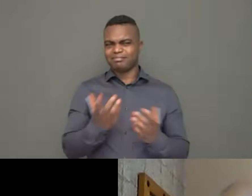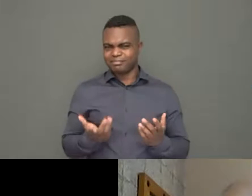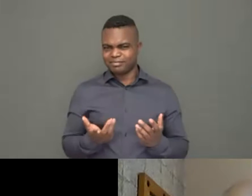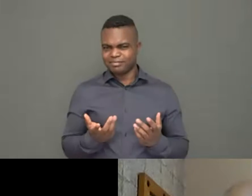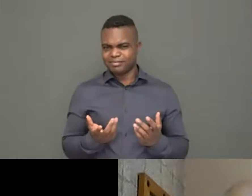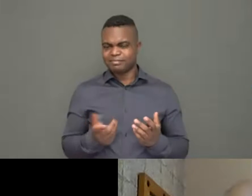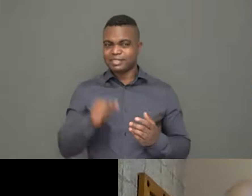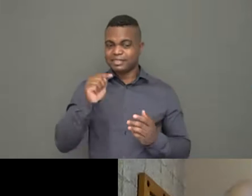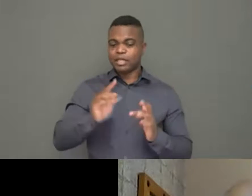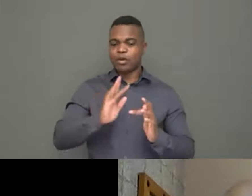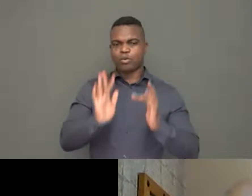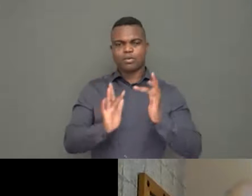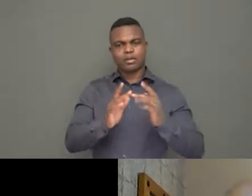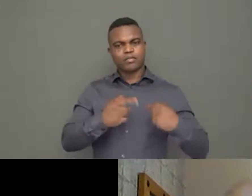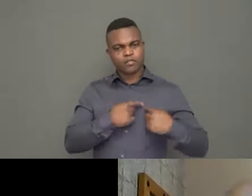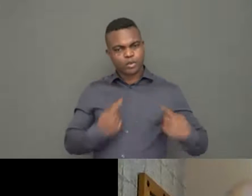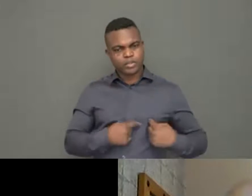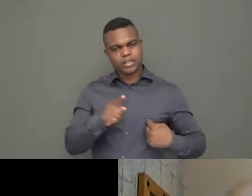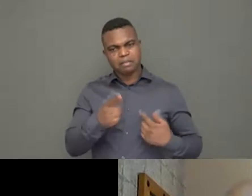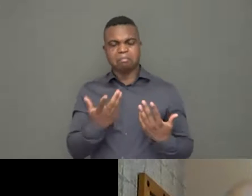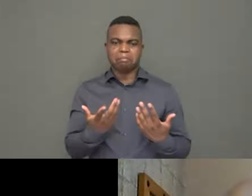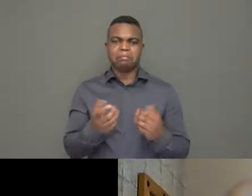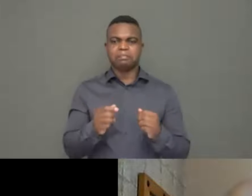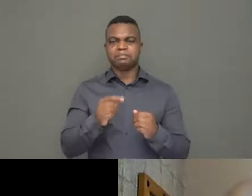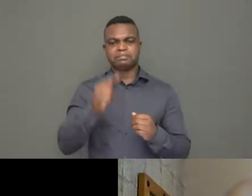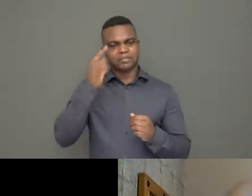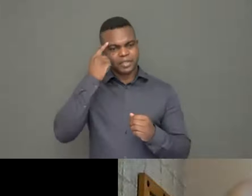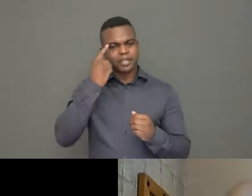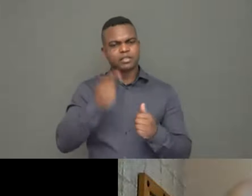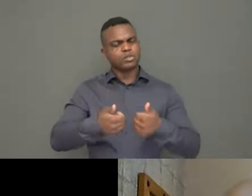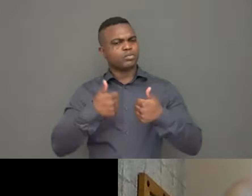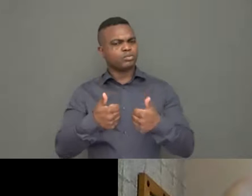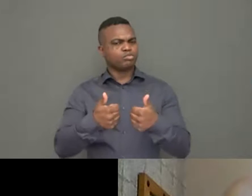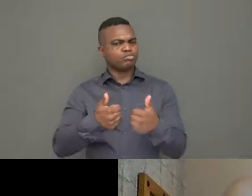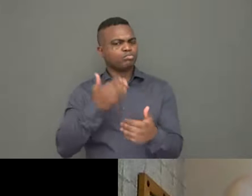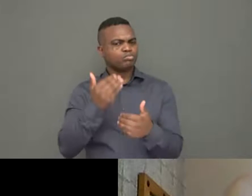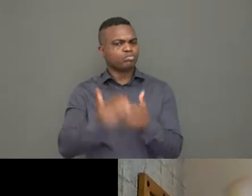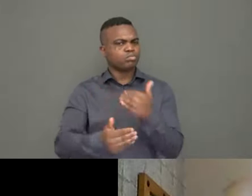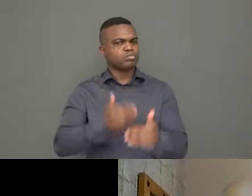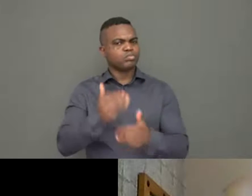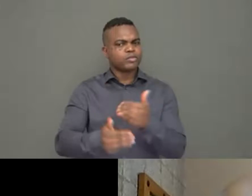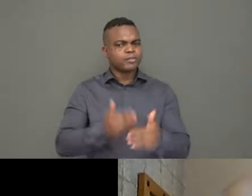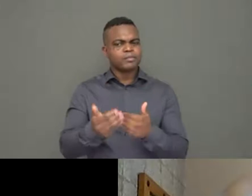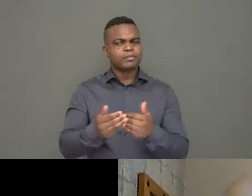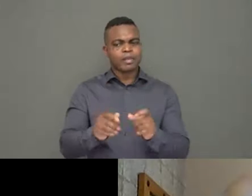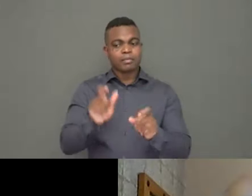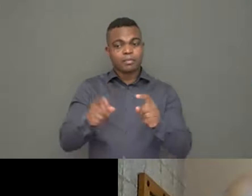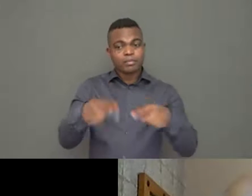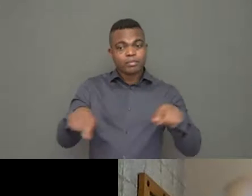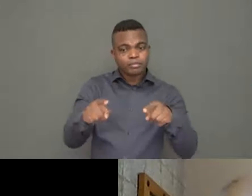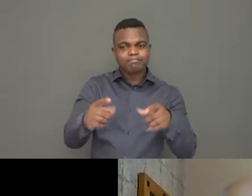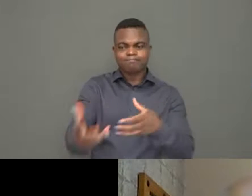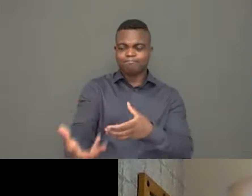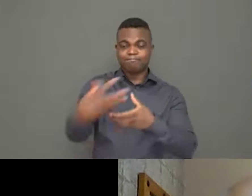that it gives people the opportunity, you know, it is not restricted to only a particular group of